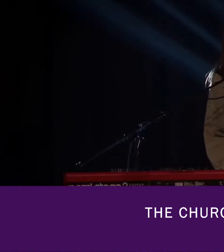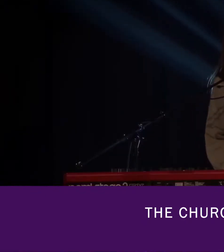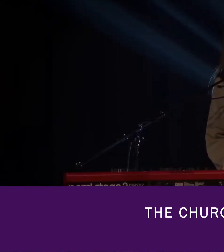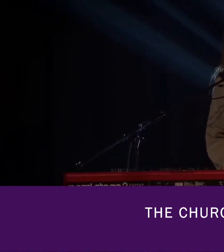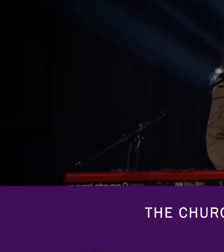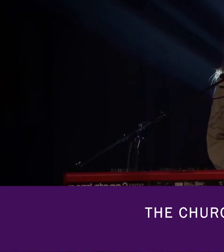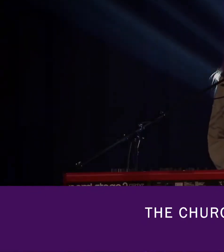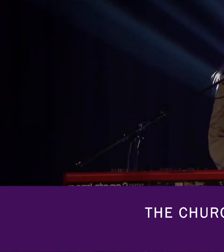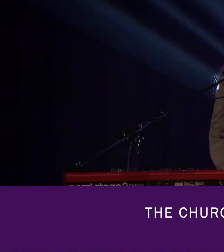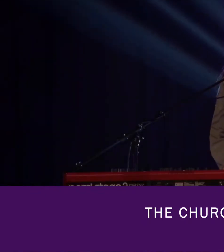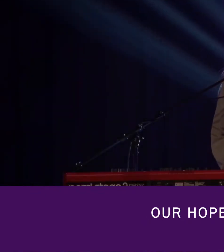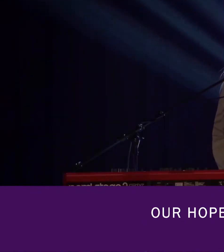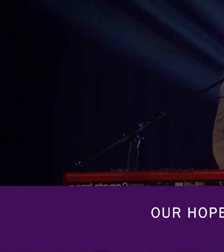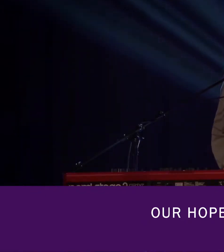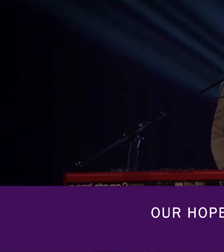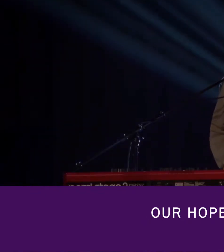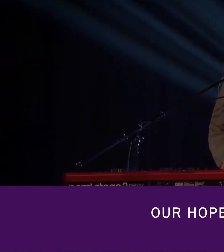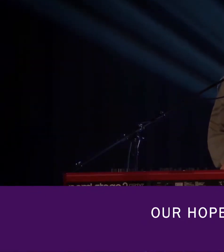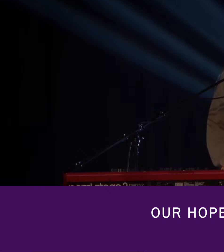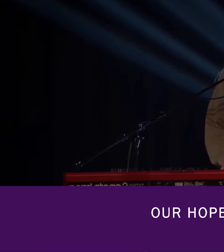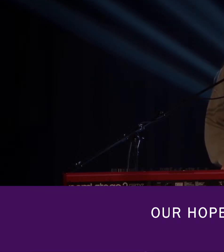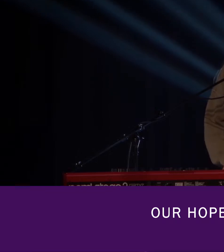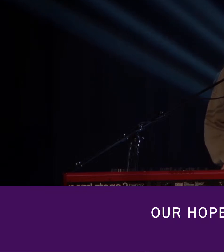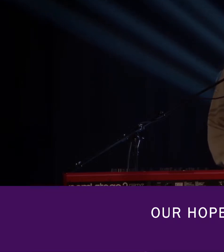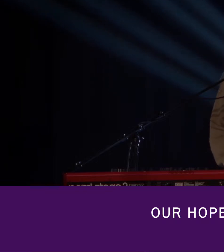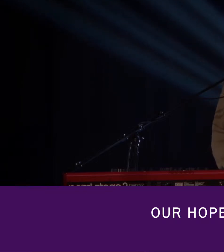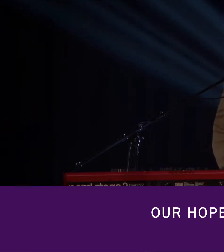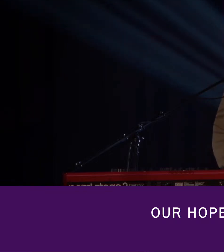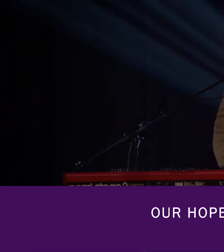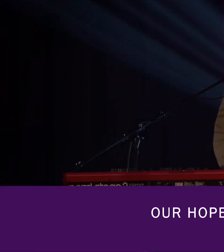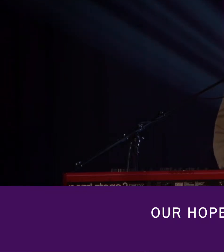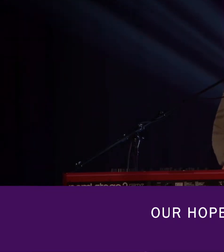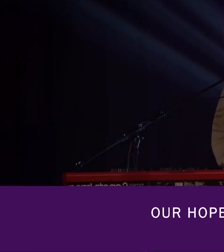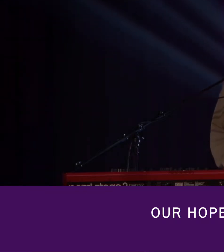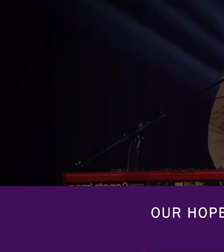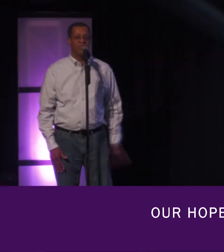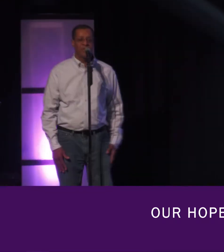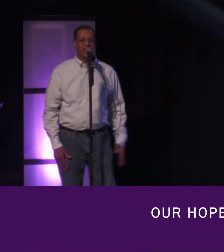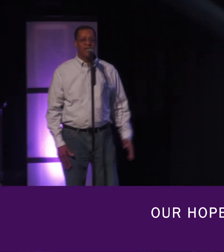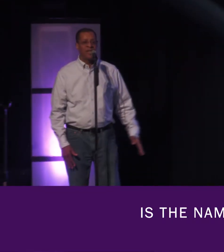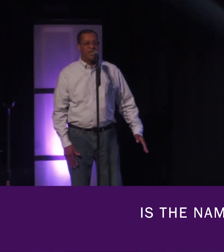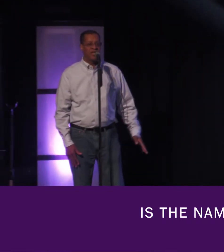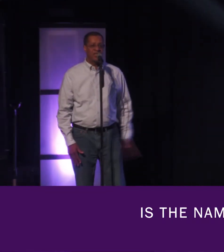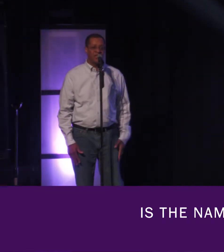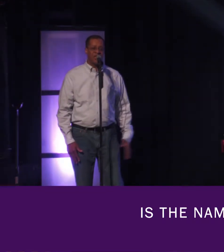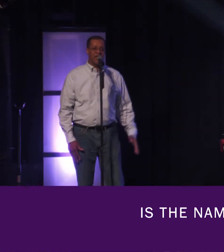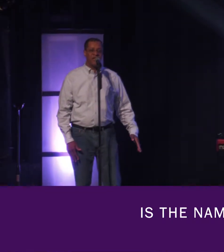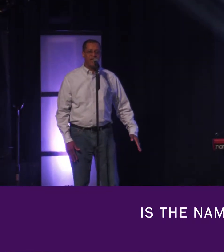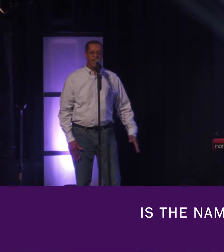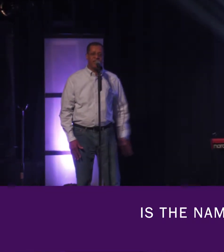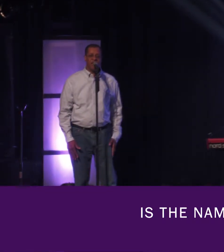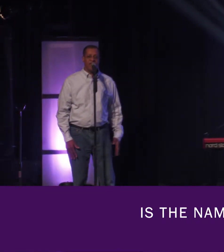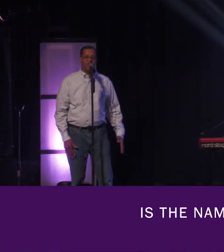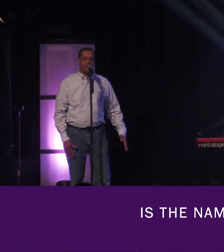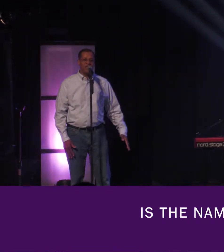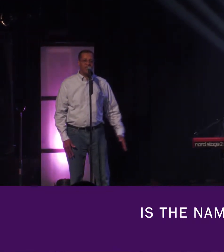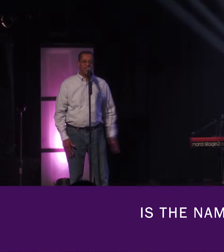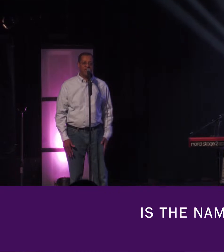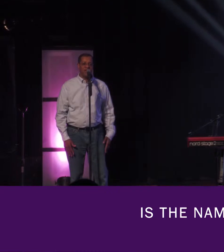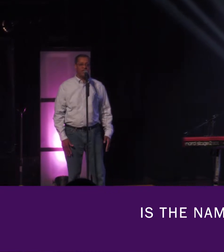Church is alive. And our hope forever is the name